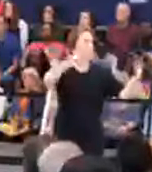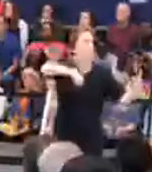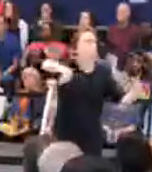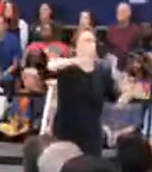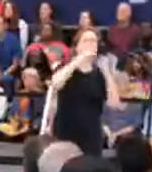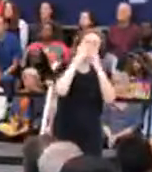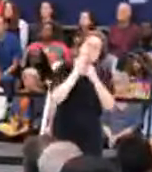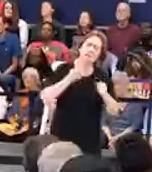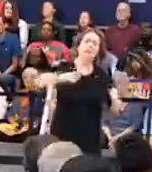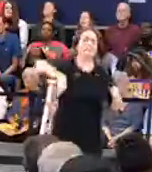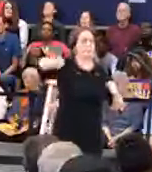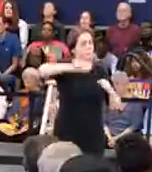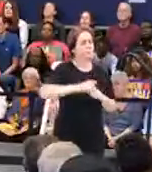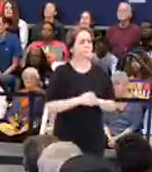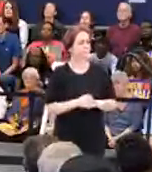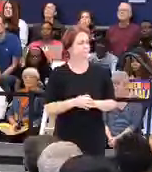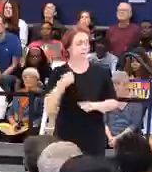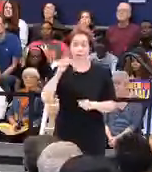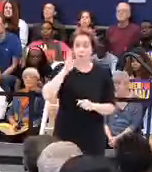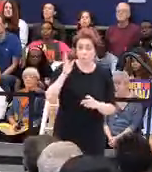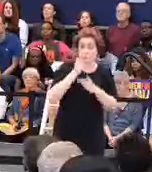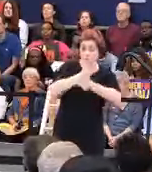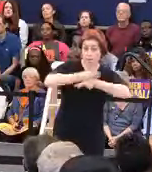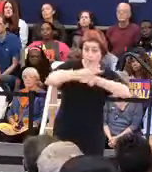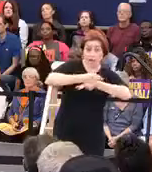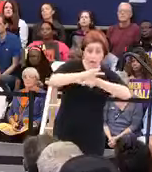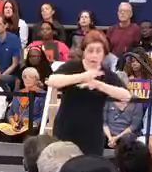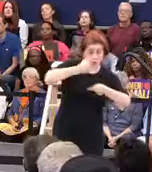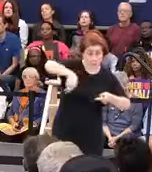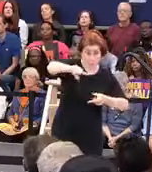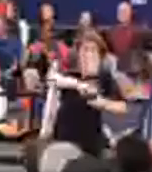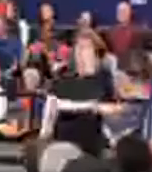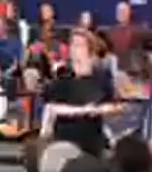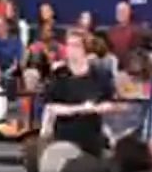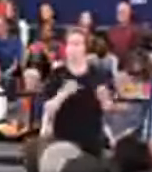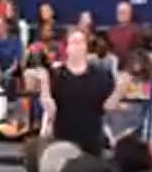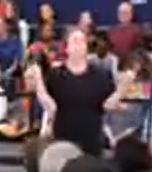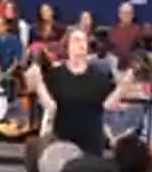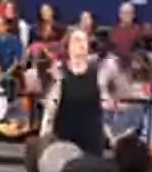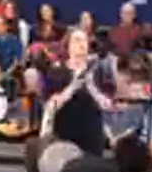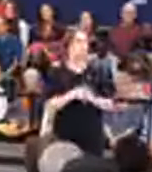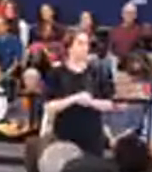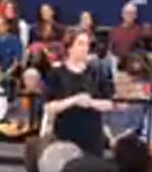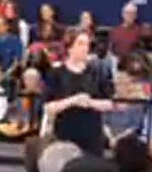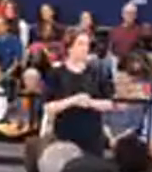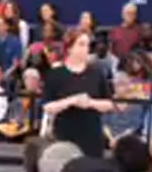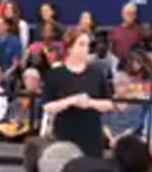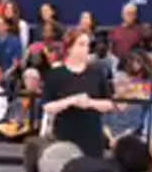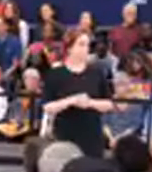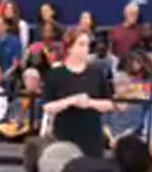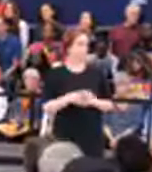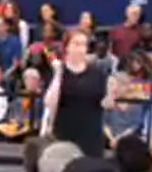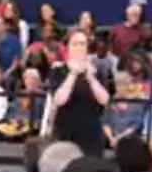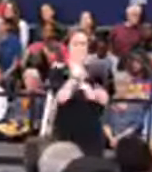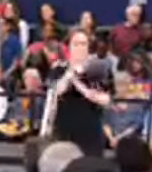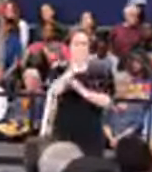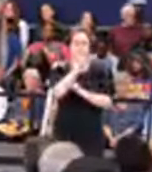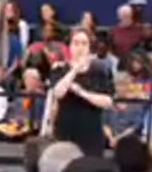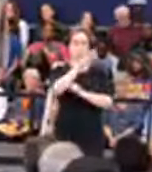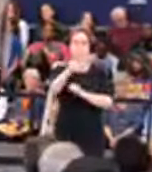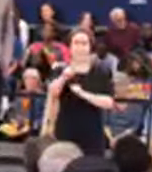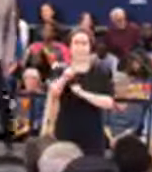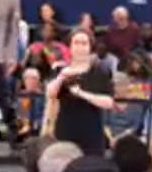I care about you. I will take care of you. And then what did he do? He passes a tax bill benefiting the